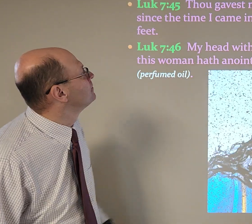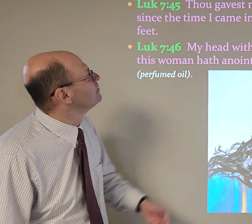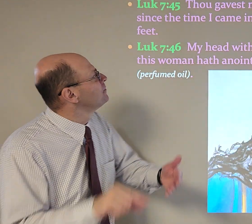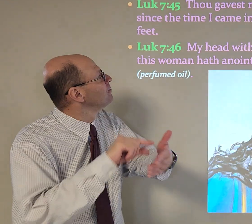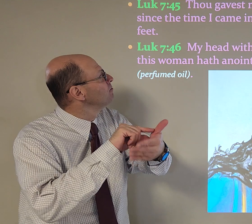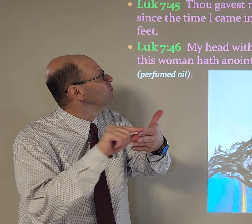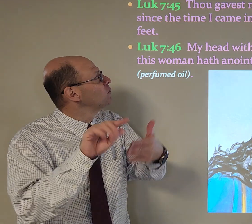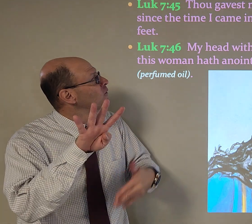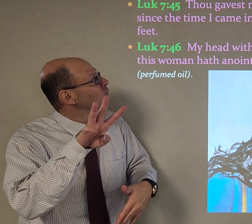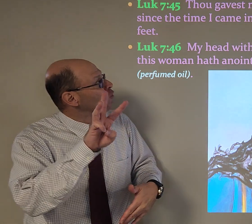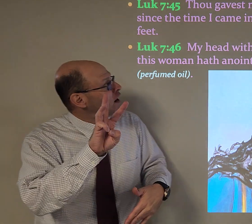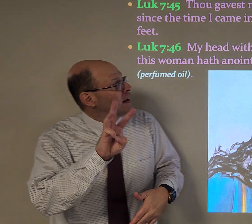Verse 46.